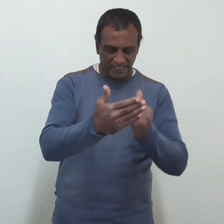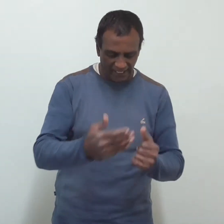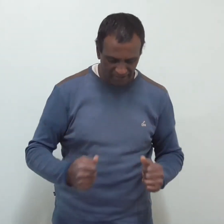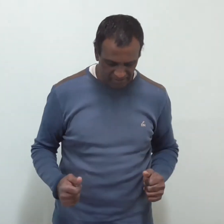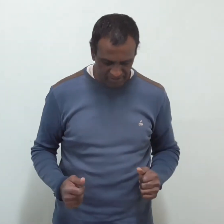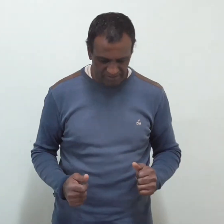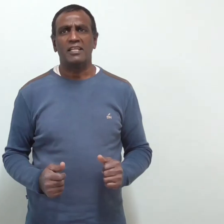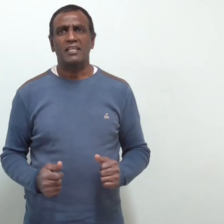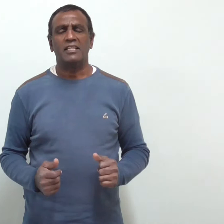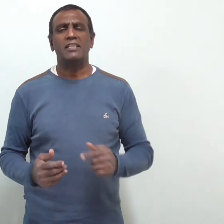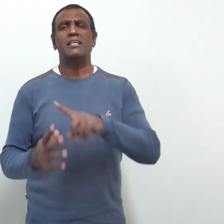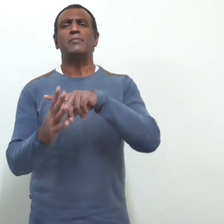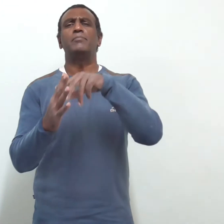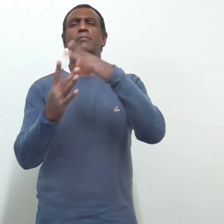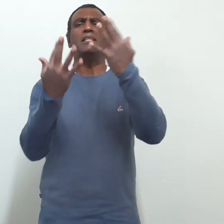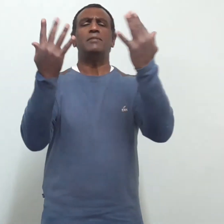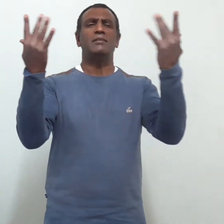design. There are many